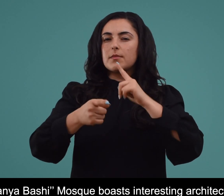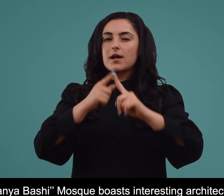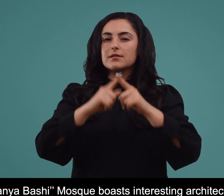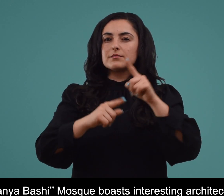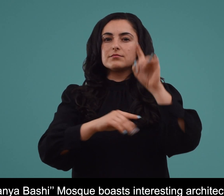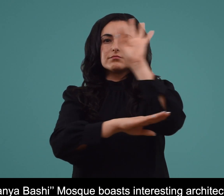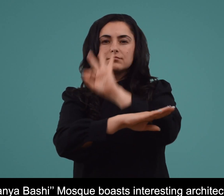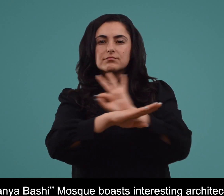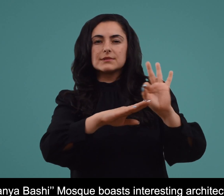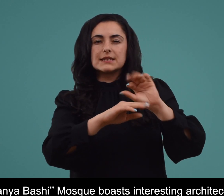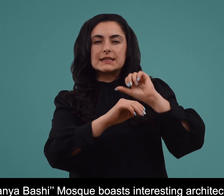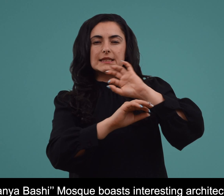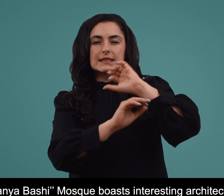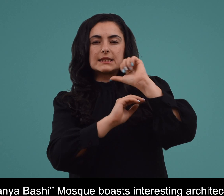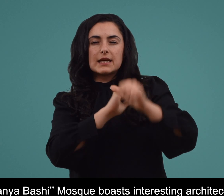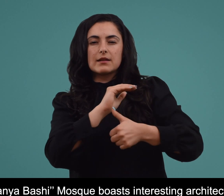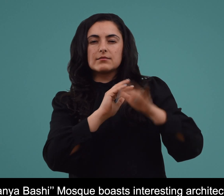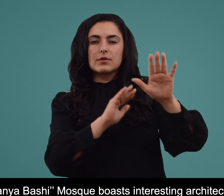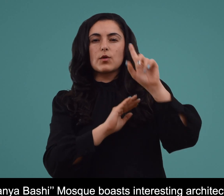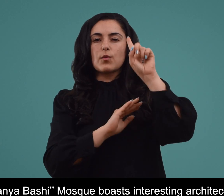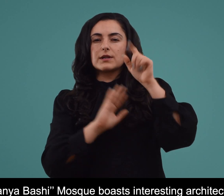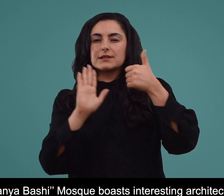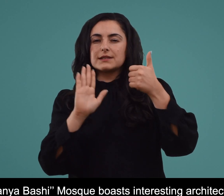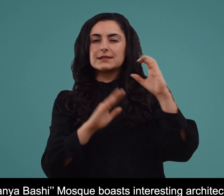the 16th century.